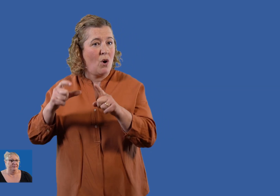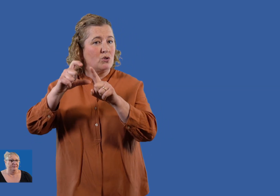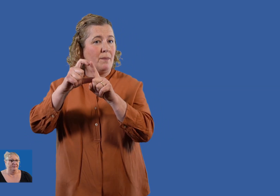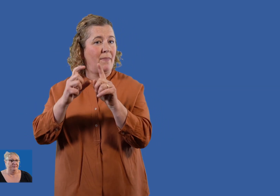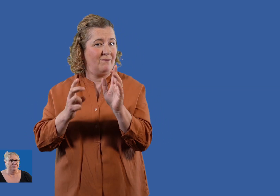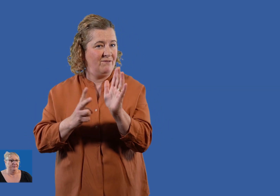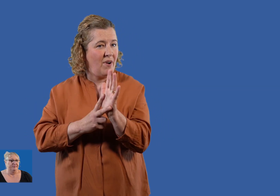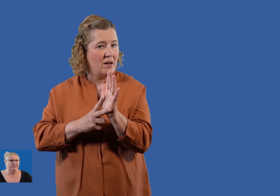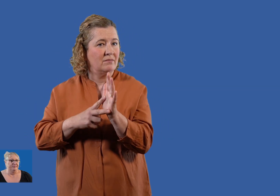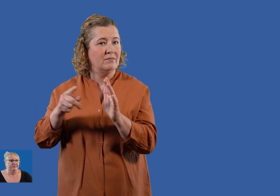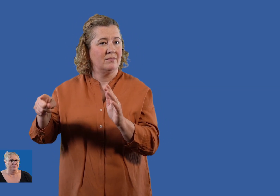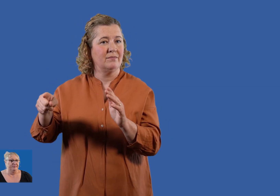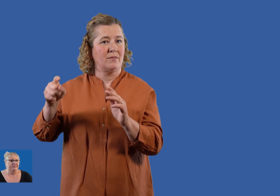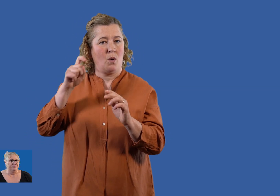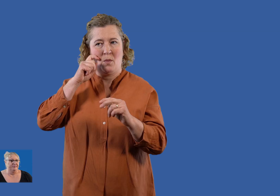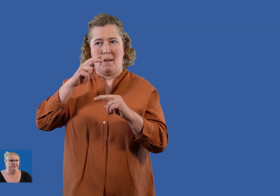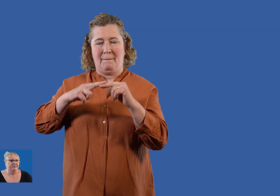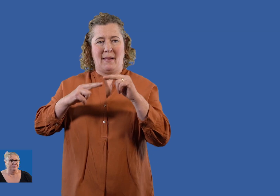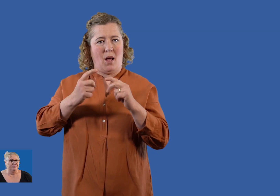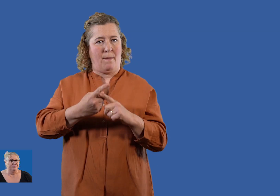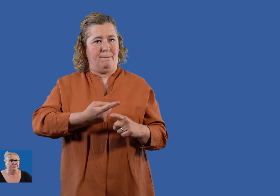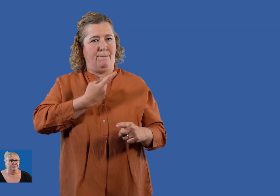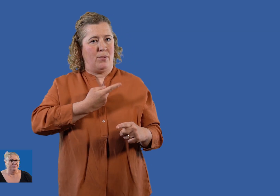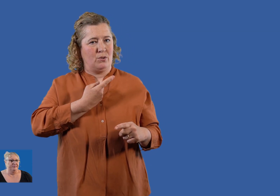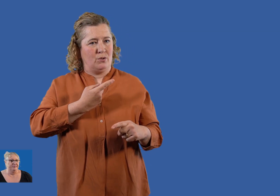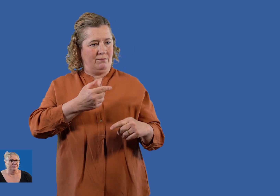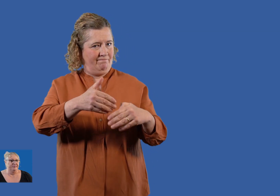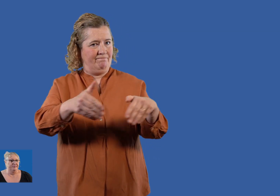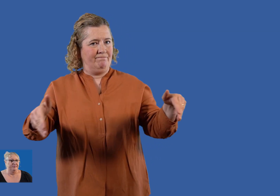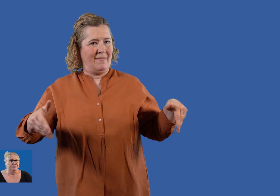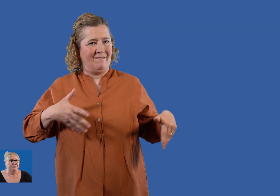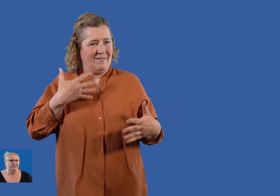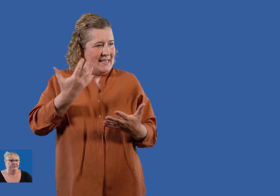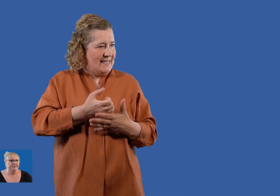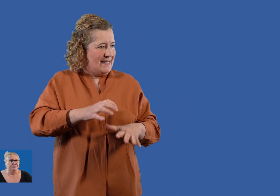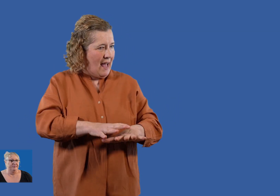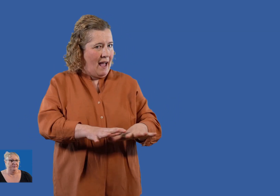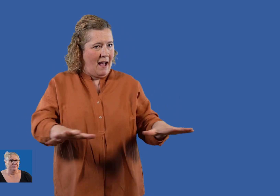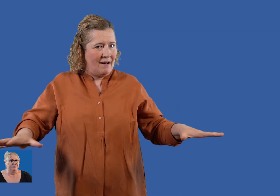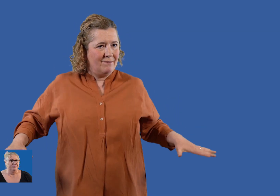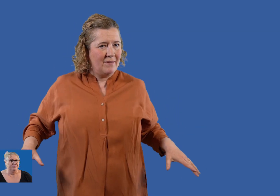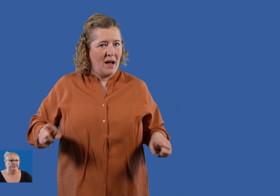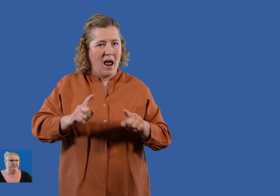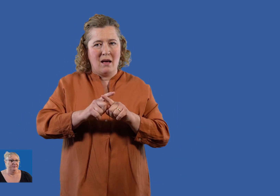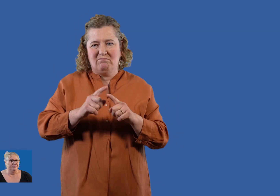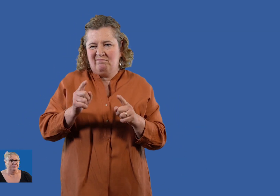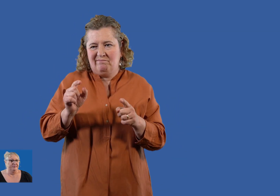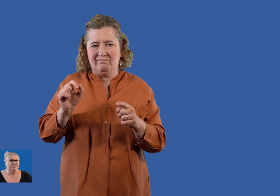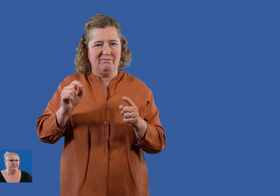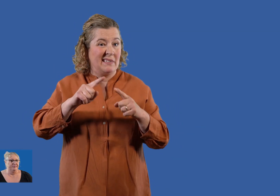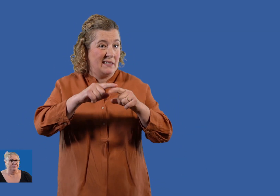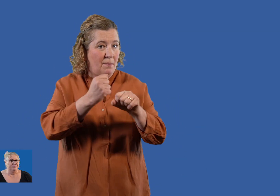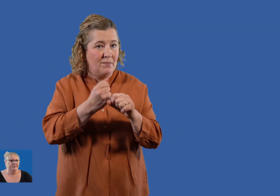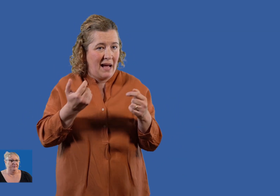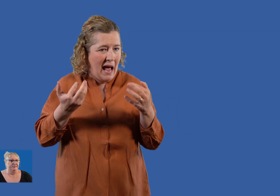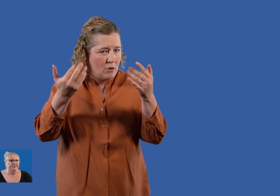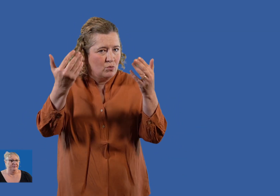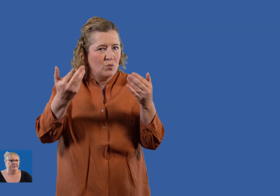arguments, or they're exposed to domestic violence, because of this, they create their own personal boundaries to make themselves feel safe, which could be starting a routine like